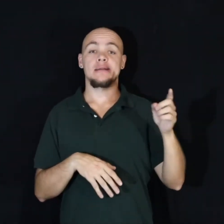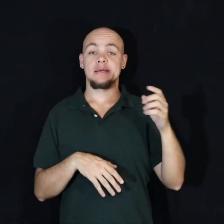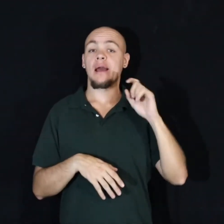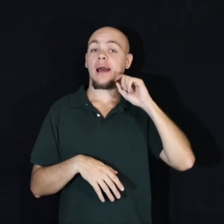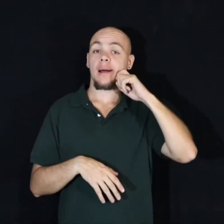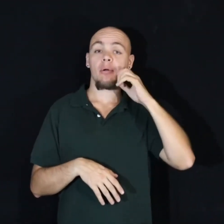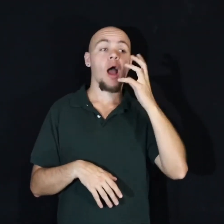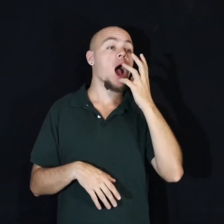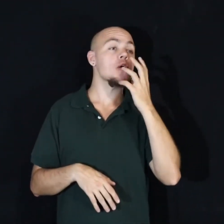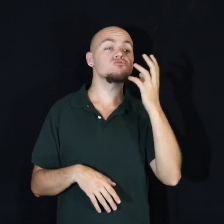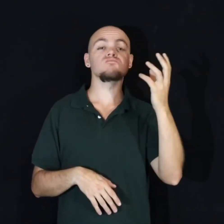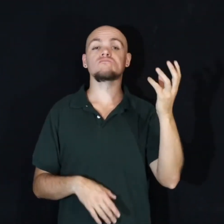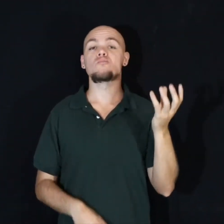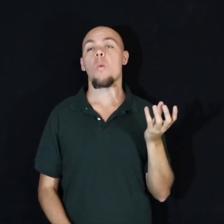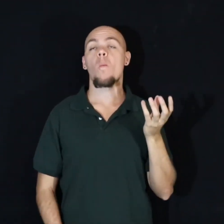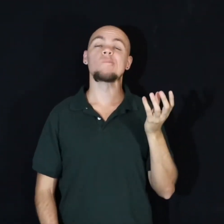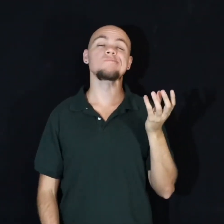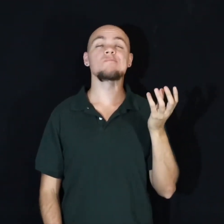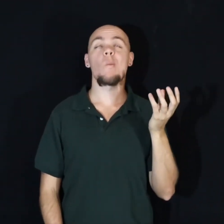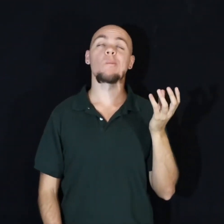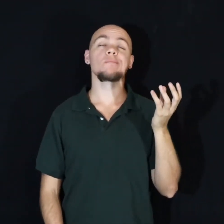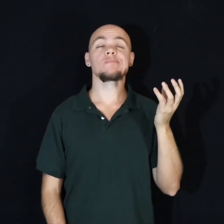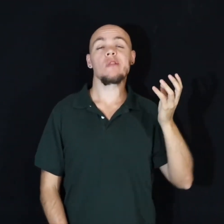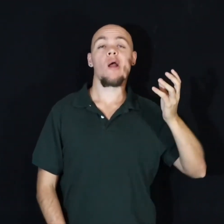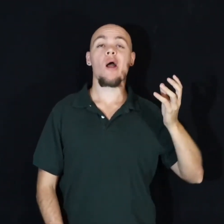giving a long melodious whoop at intervals,